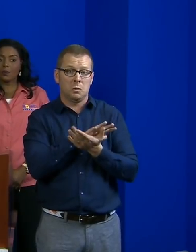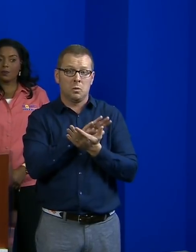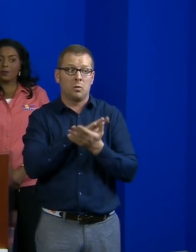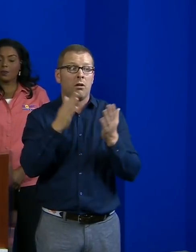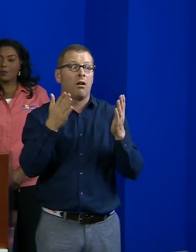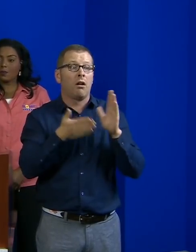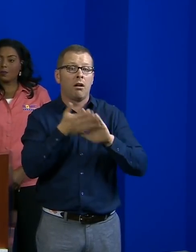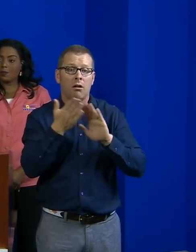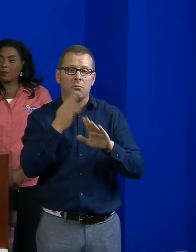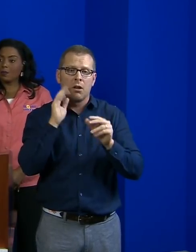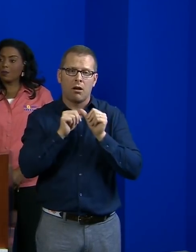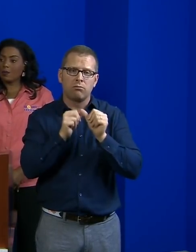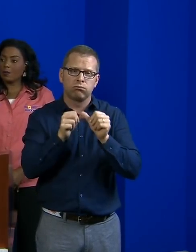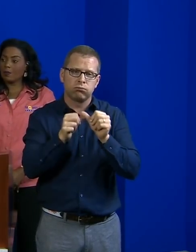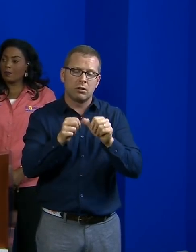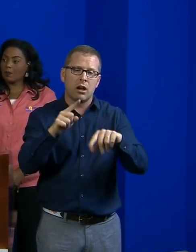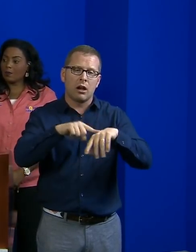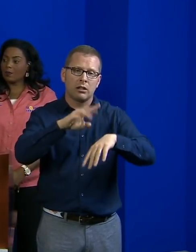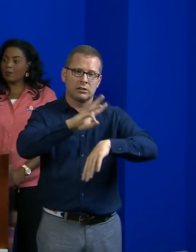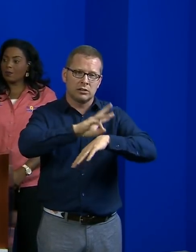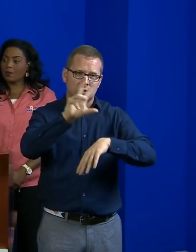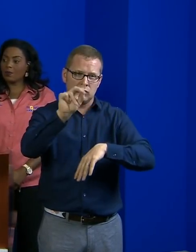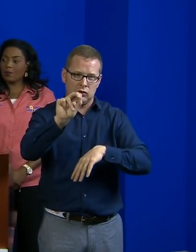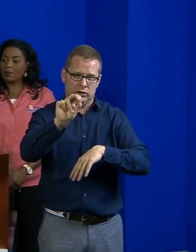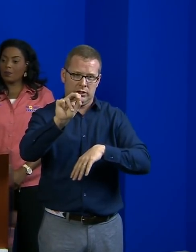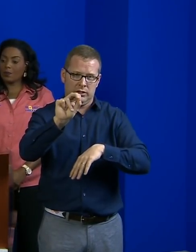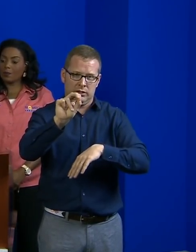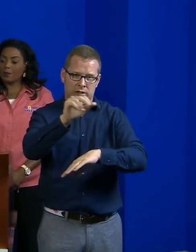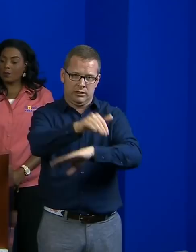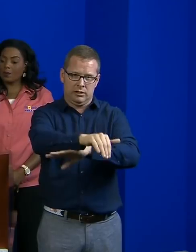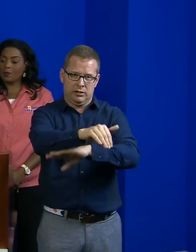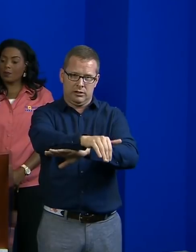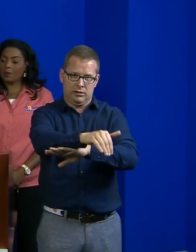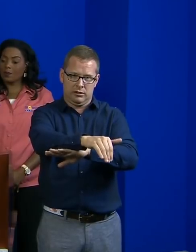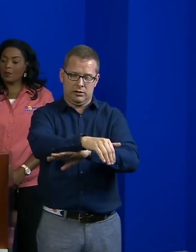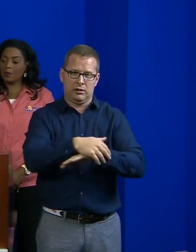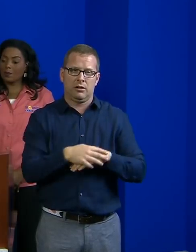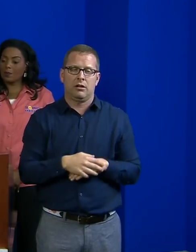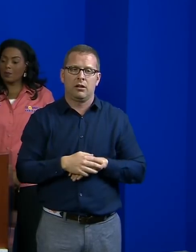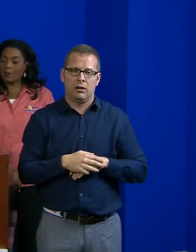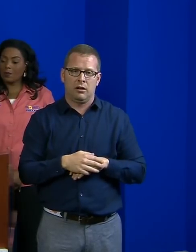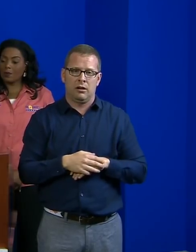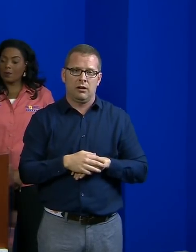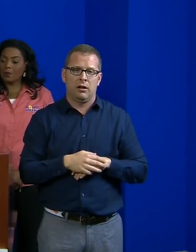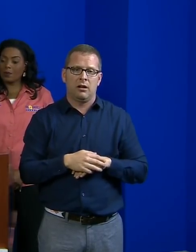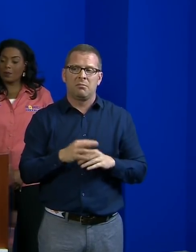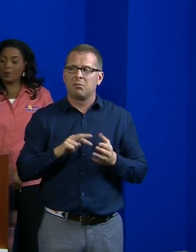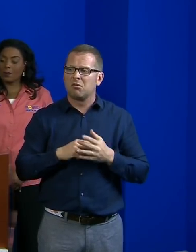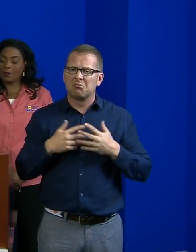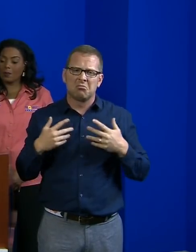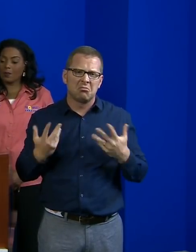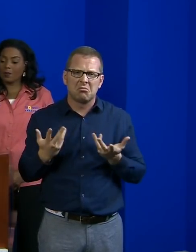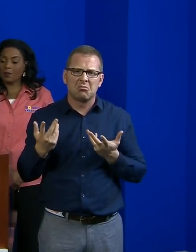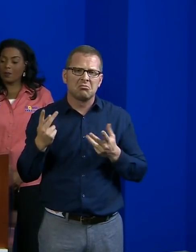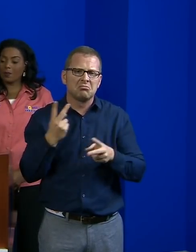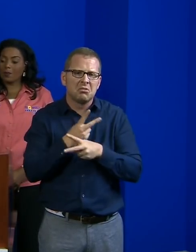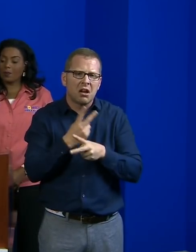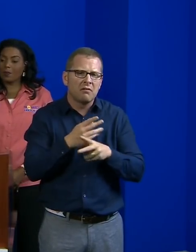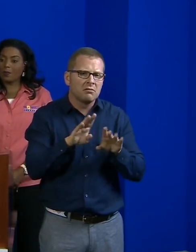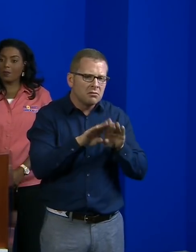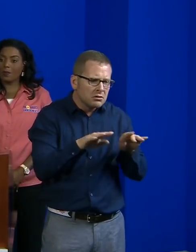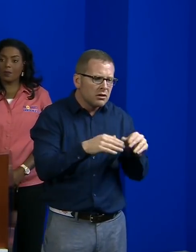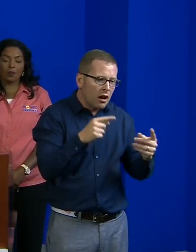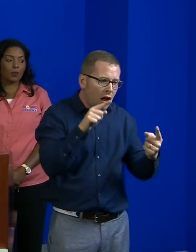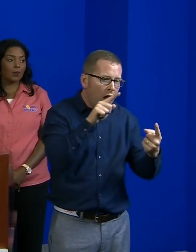6:30 p.m. today in consideration of the district's aftercare programs. Our parents and families depend on those. We're going to keep